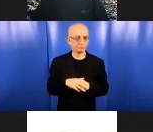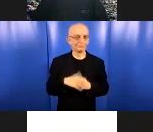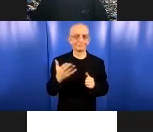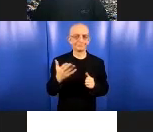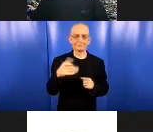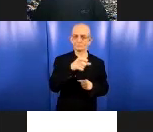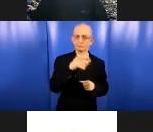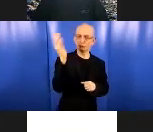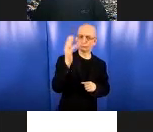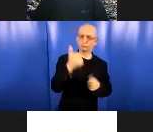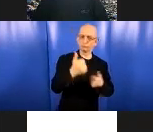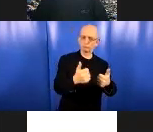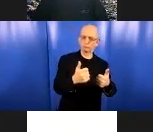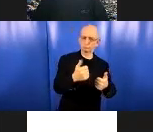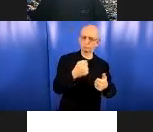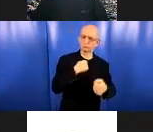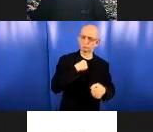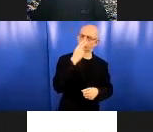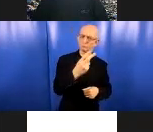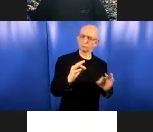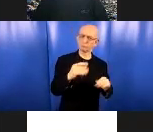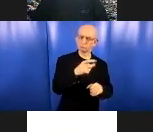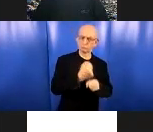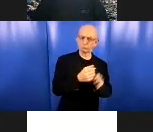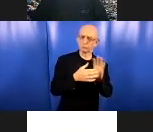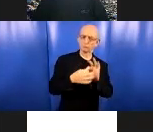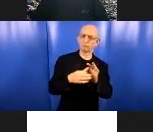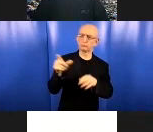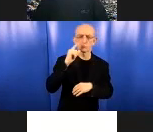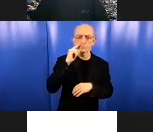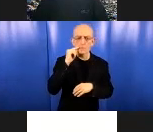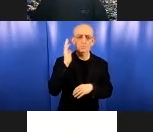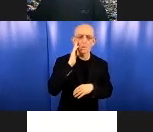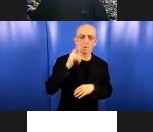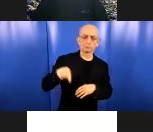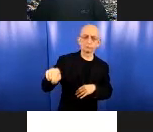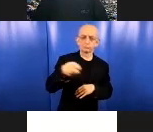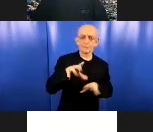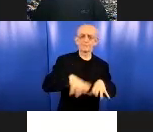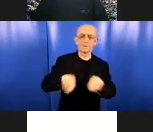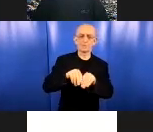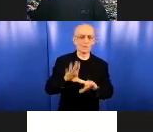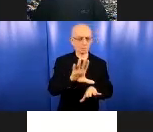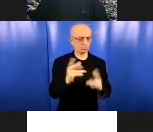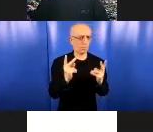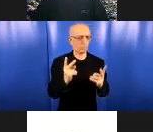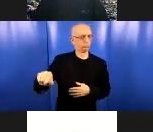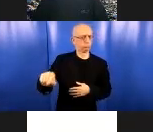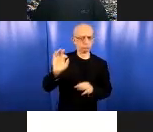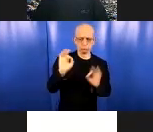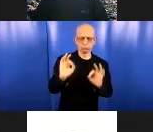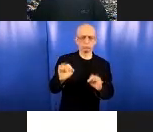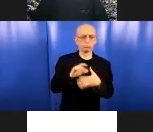really important, so that they understand some of the issues we've just been talking about. Because for the first time, you